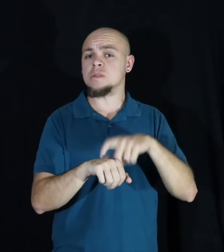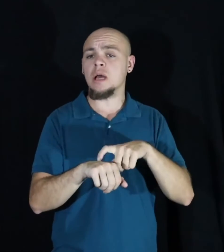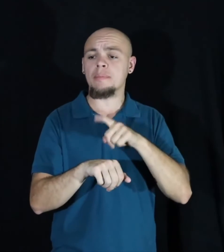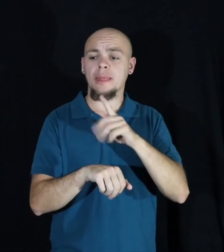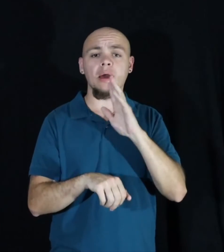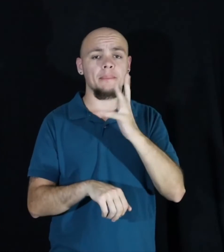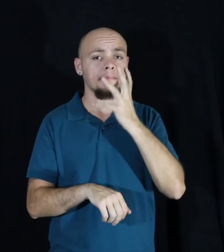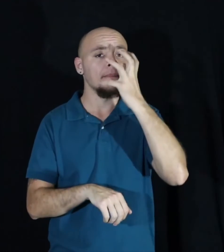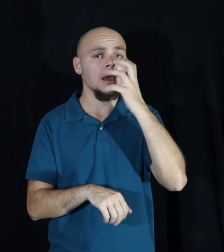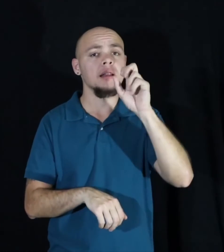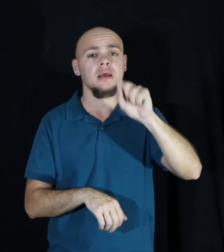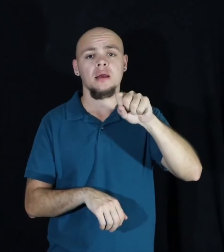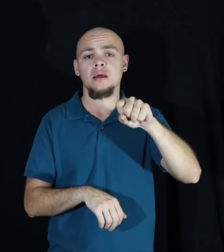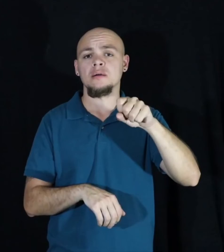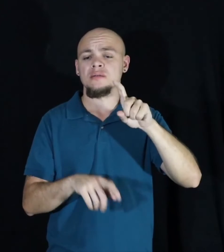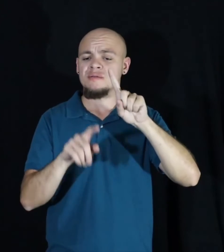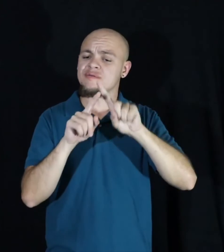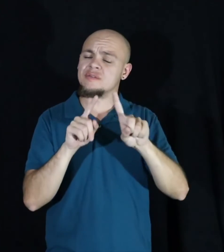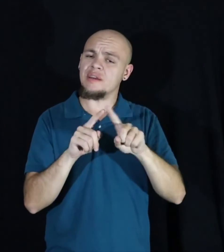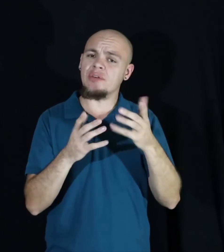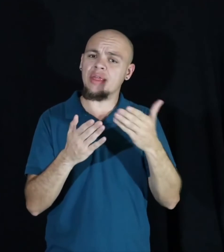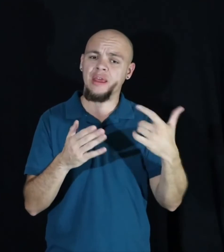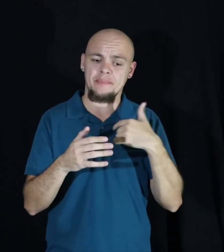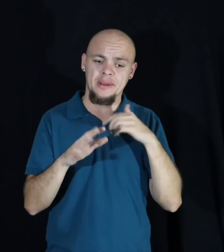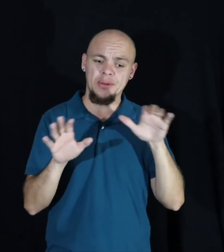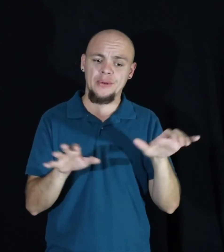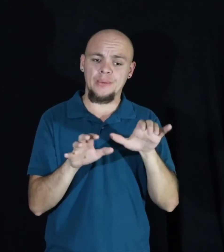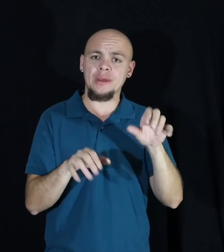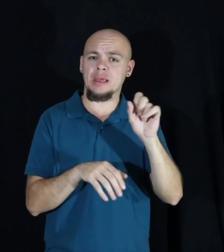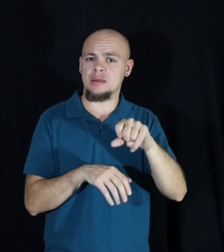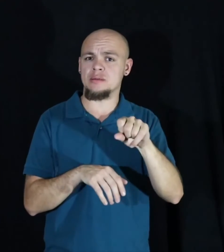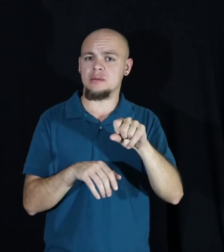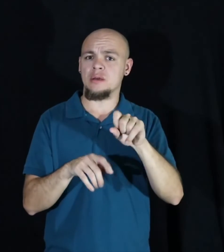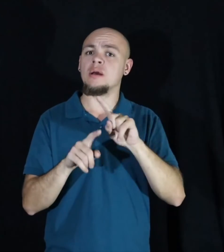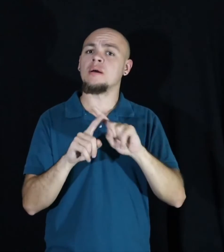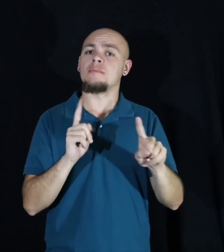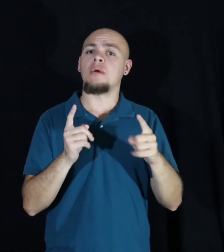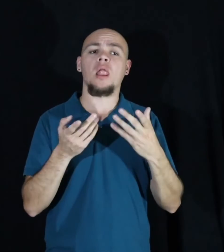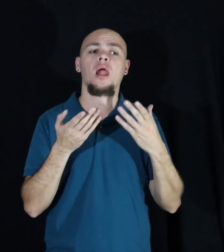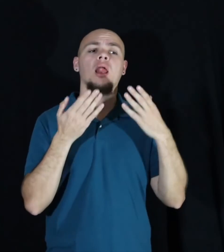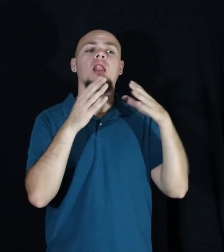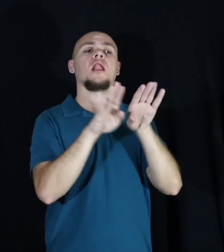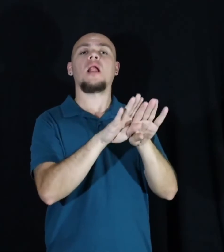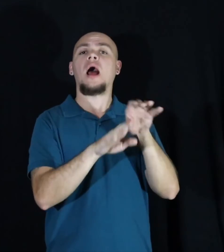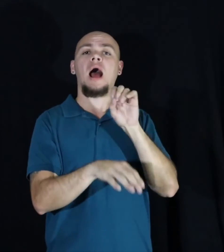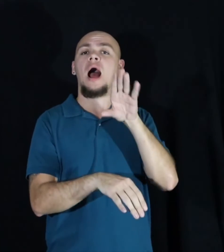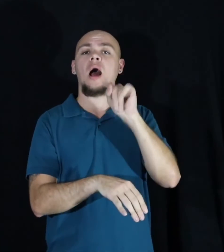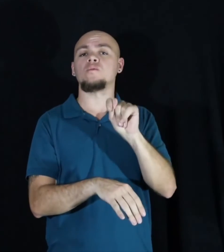mad at me for some of the stuff that I've done, but they never shut me out.